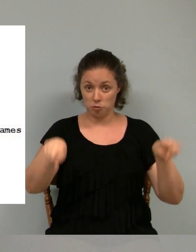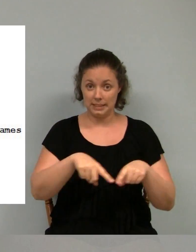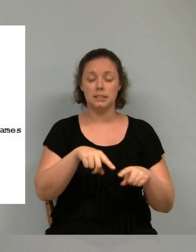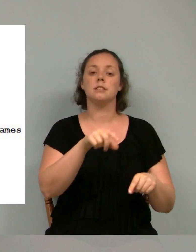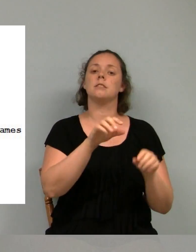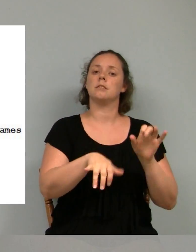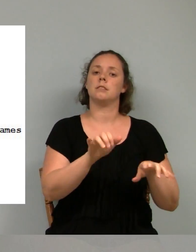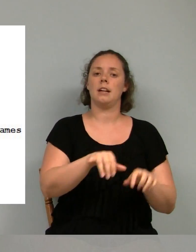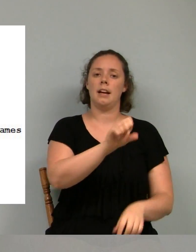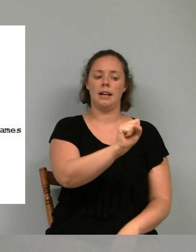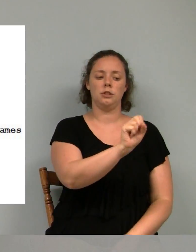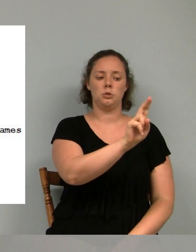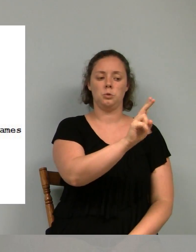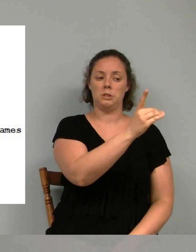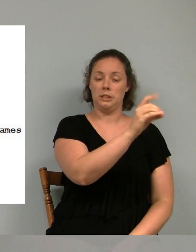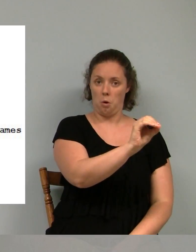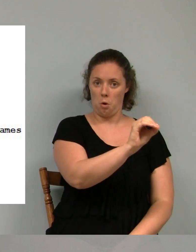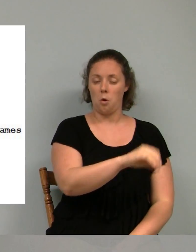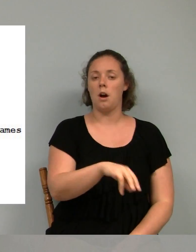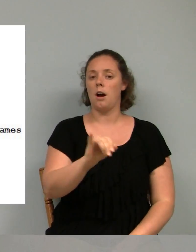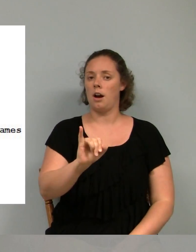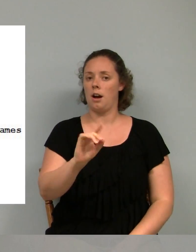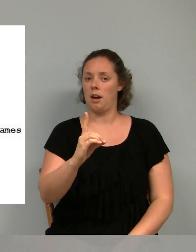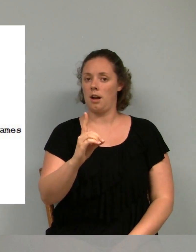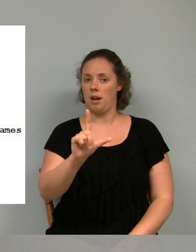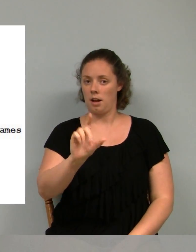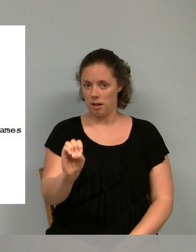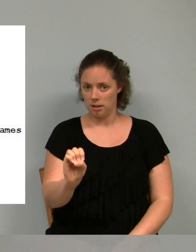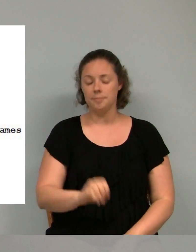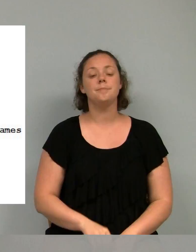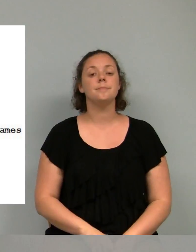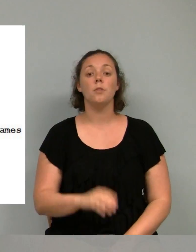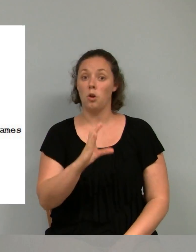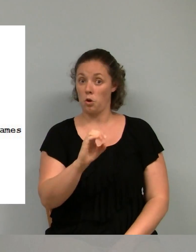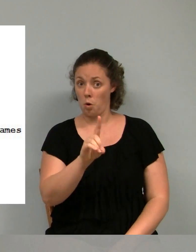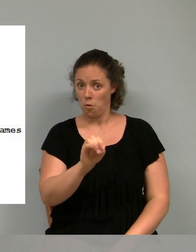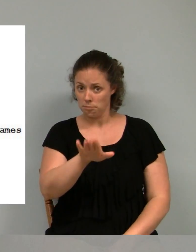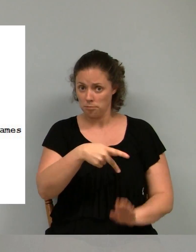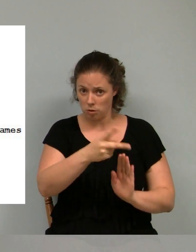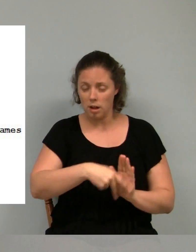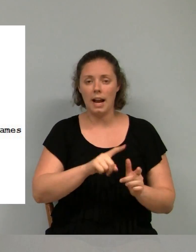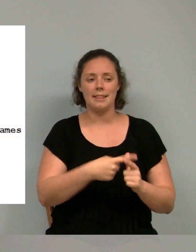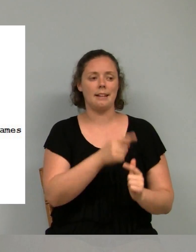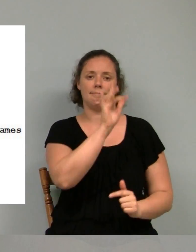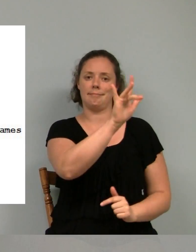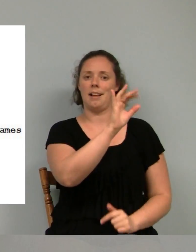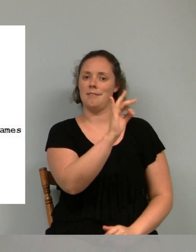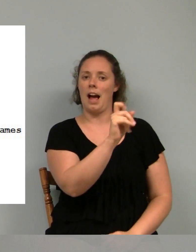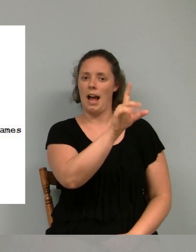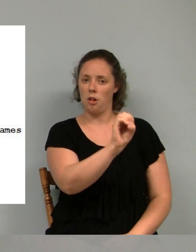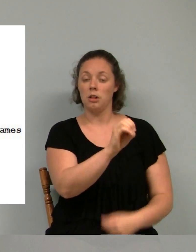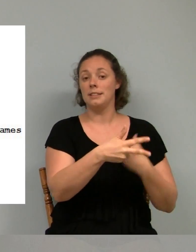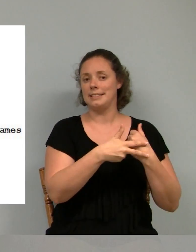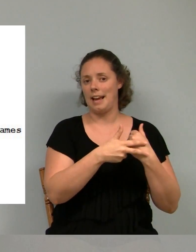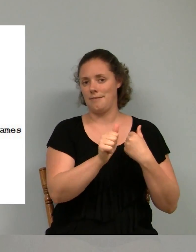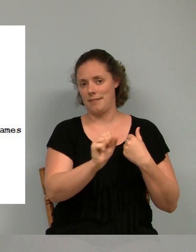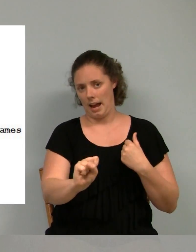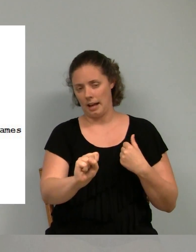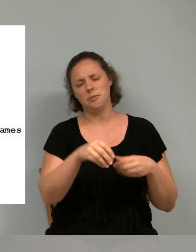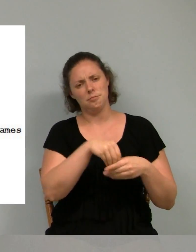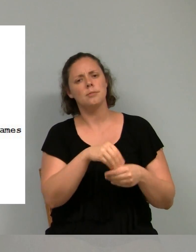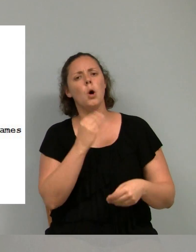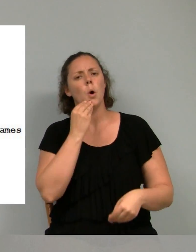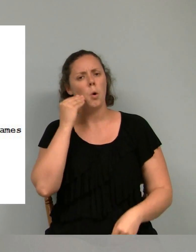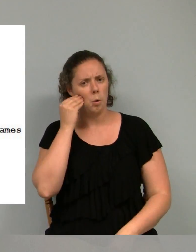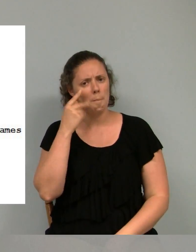sudo idle. Code your program and then click on File and Save As in the